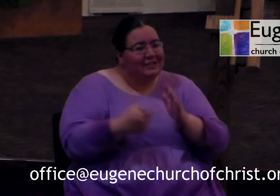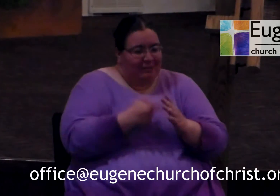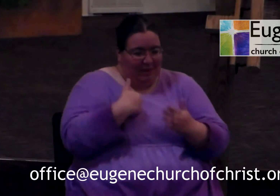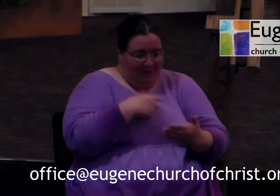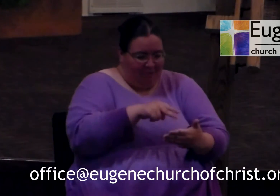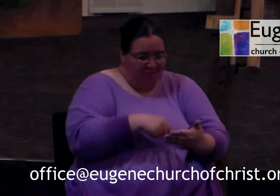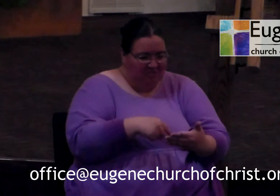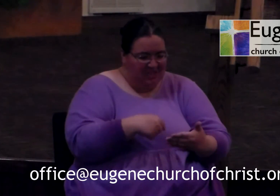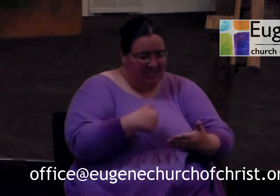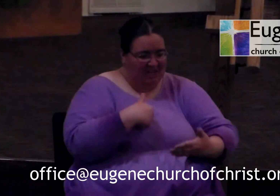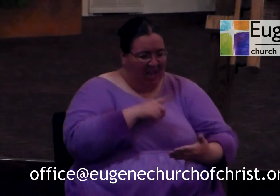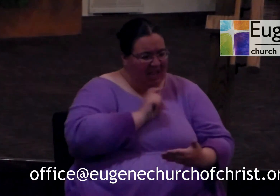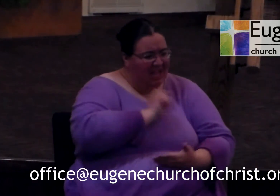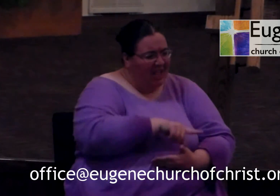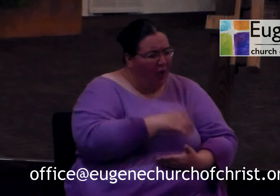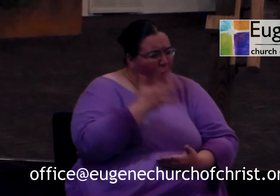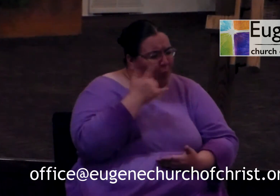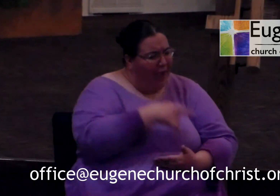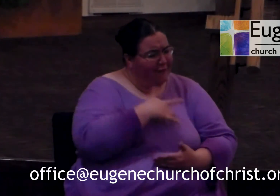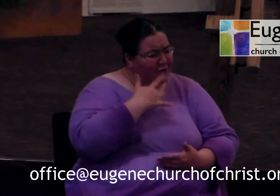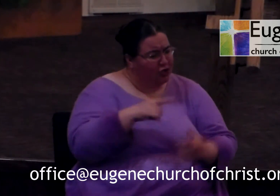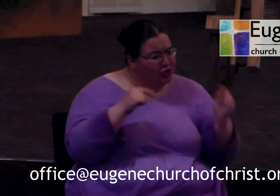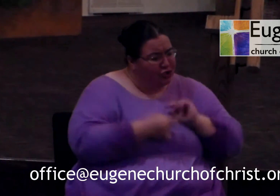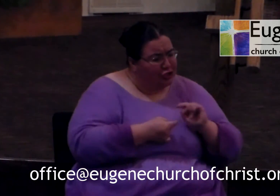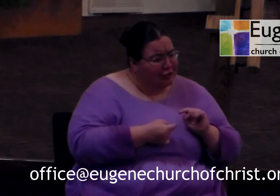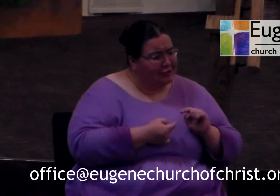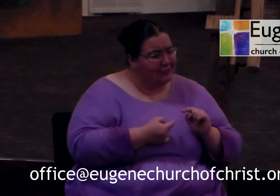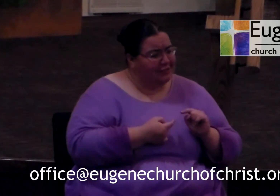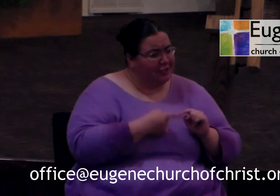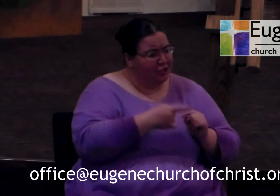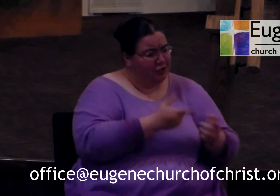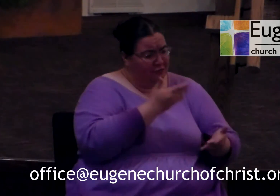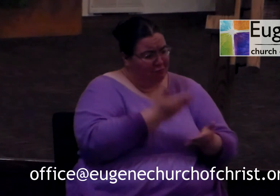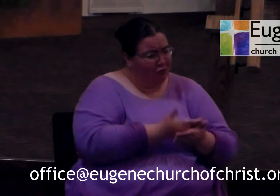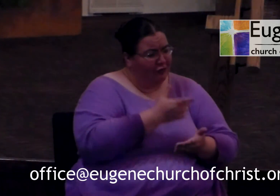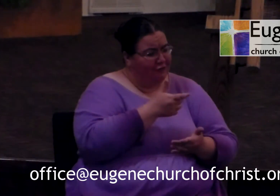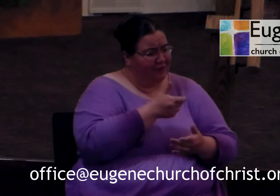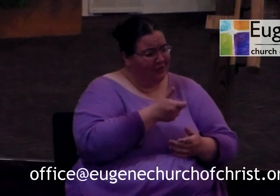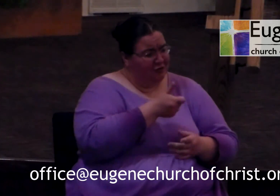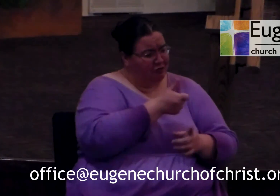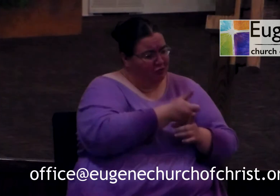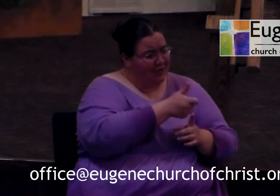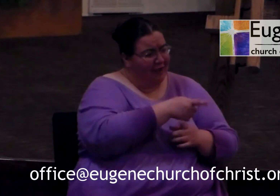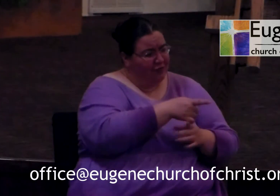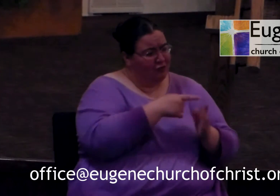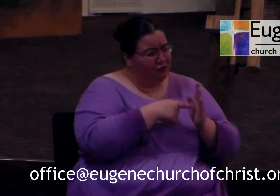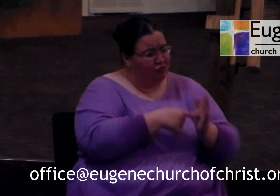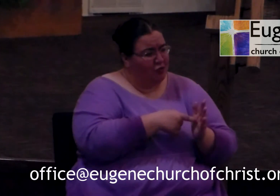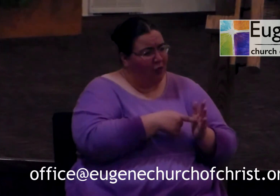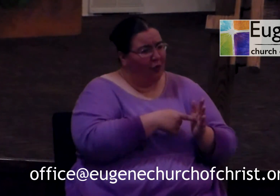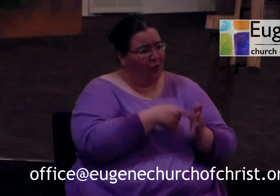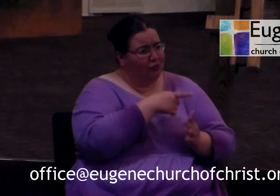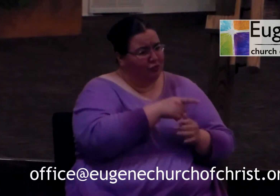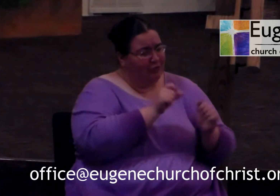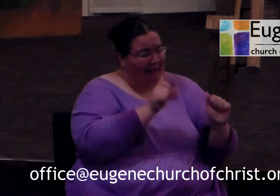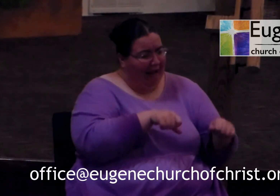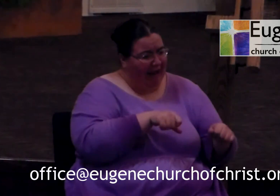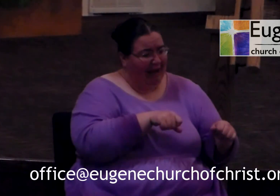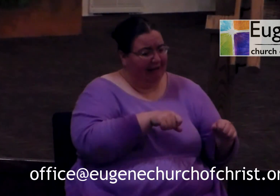already. You've shown what you can do when you go down the wrong path. And he's just trying to give you the chance to make this right. He said, do